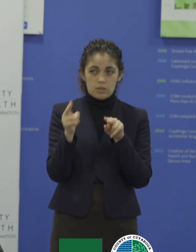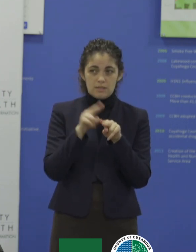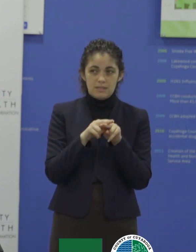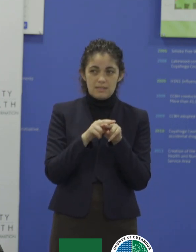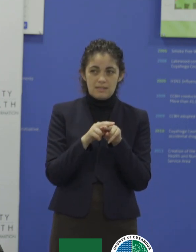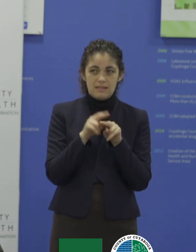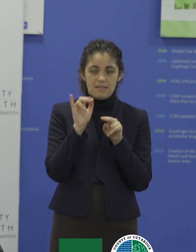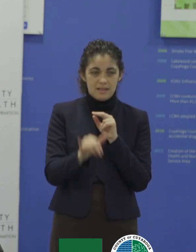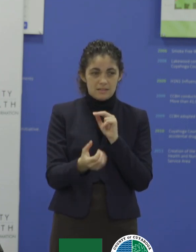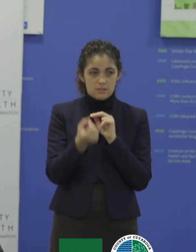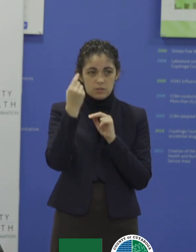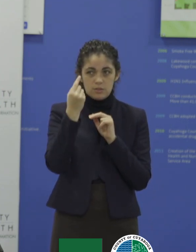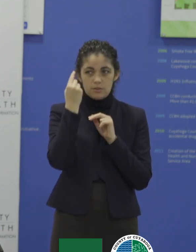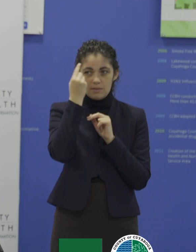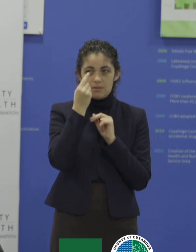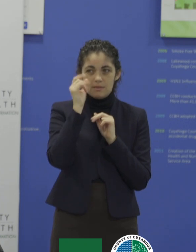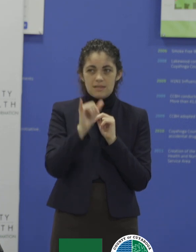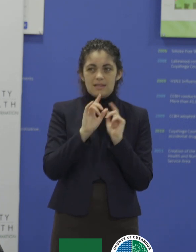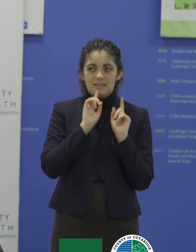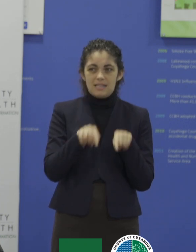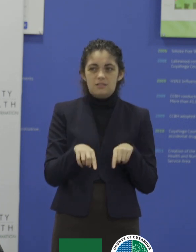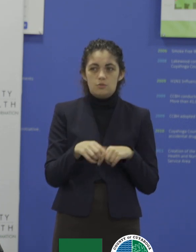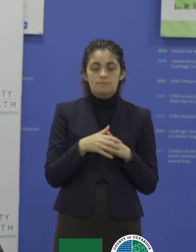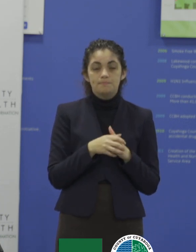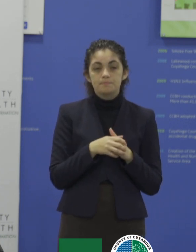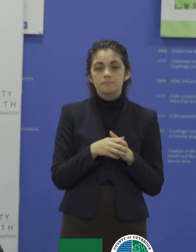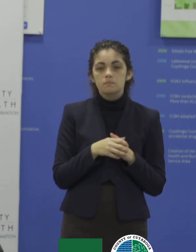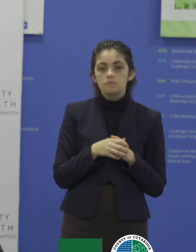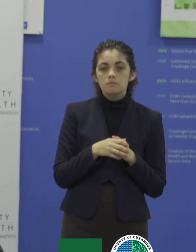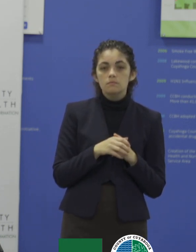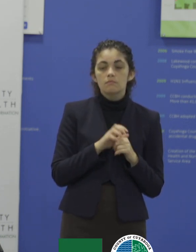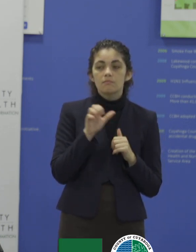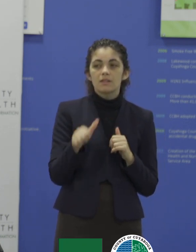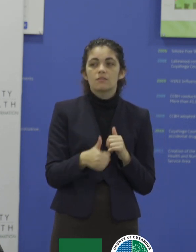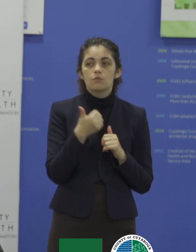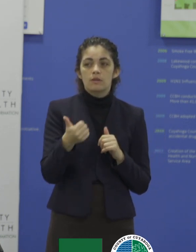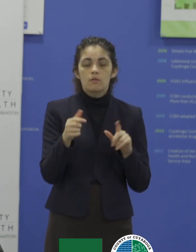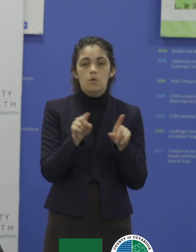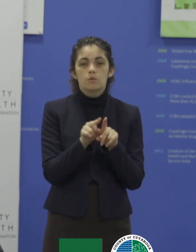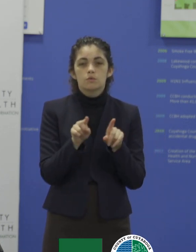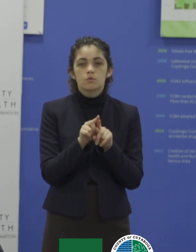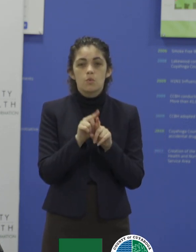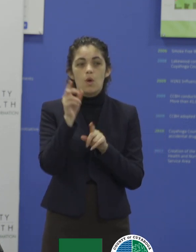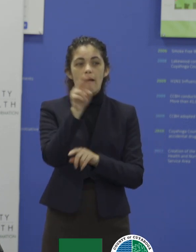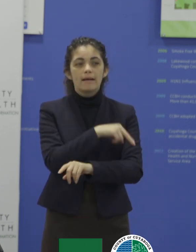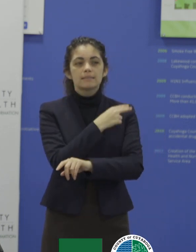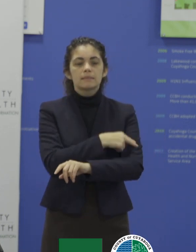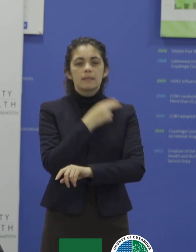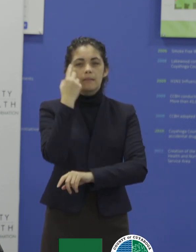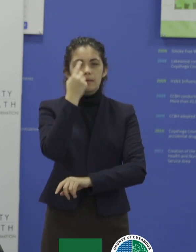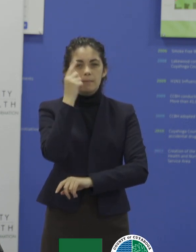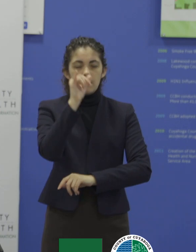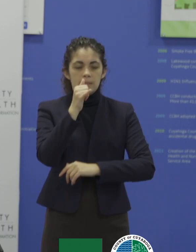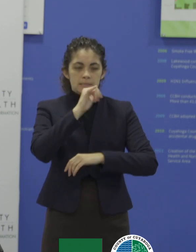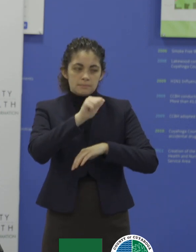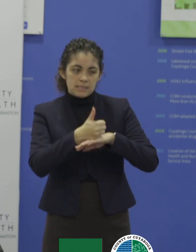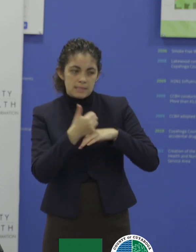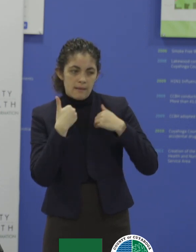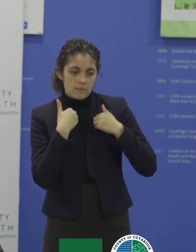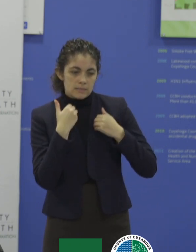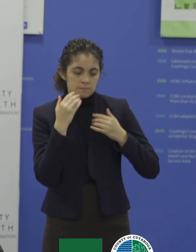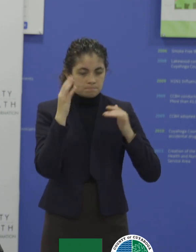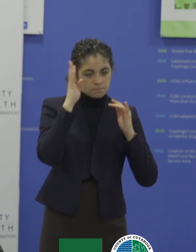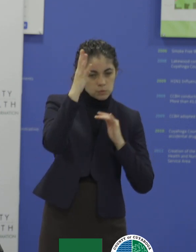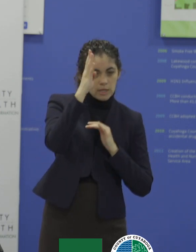just keep that in mind when you're considering the answer to this question. The other thing is the hospitals actually can think about their own space in a different way,